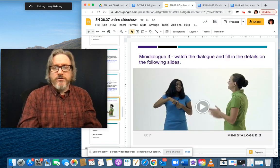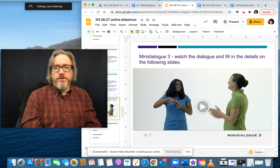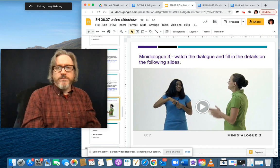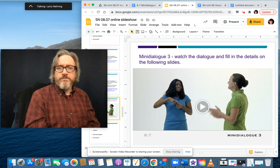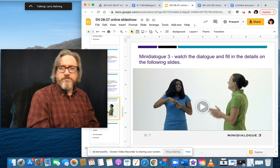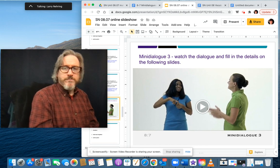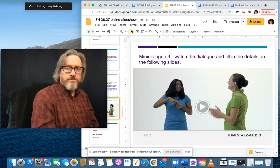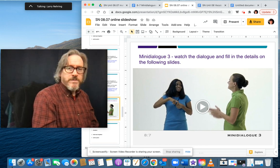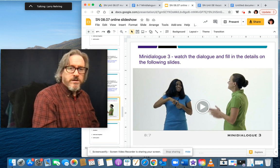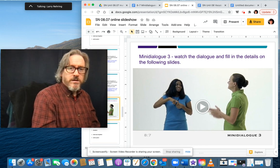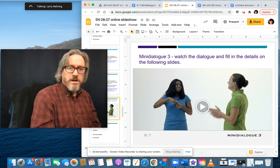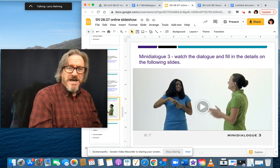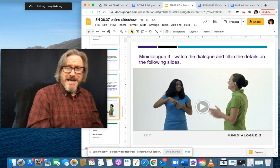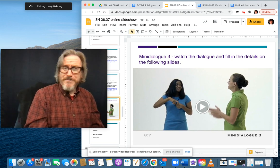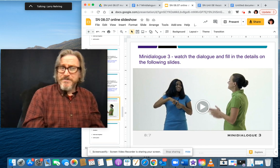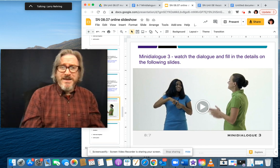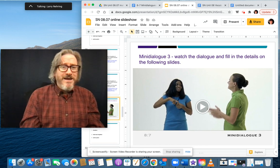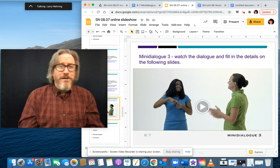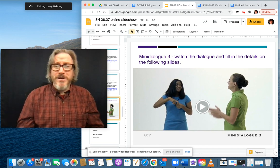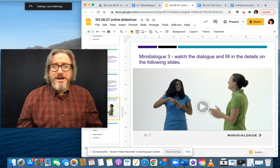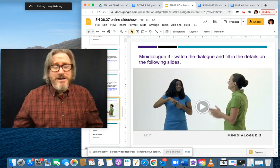And the third one,